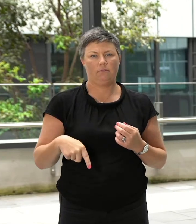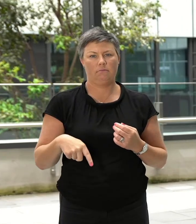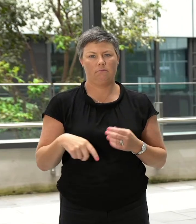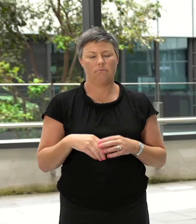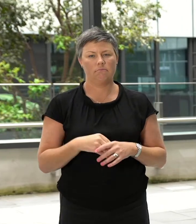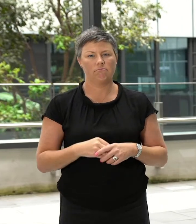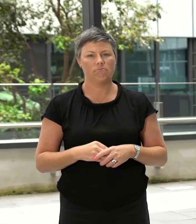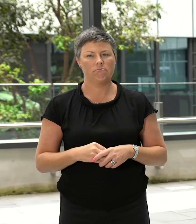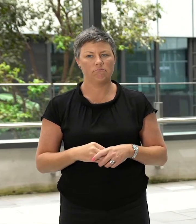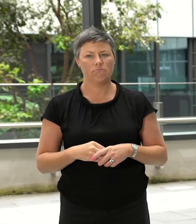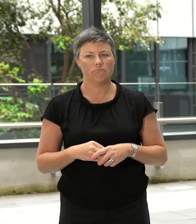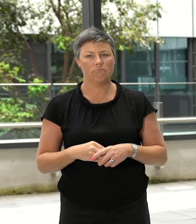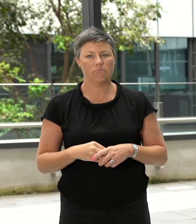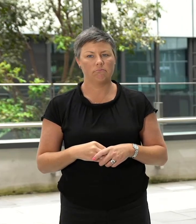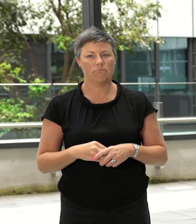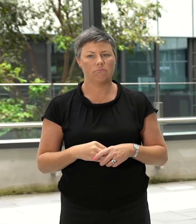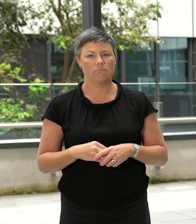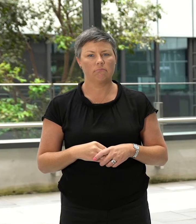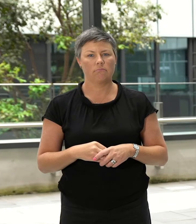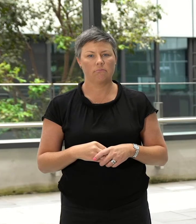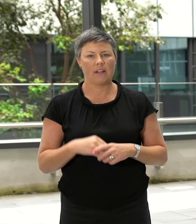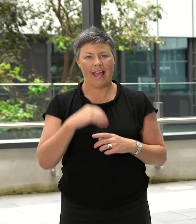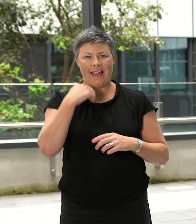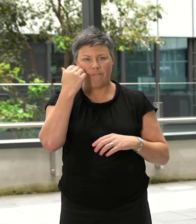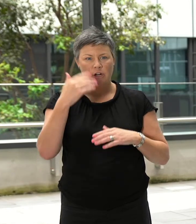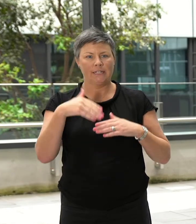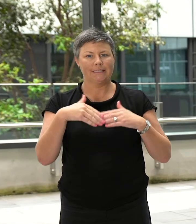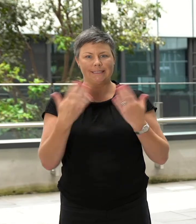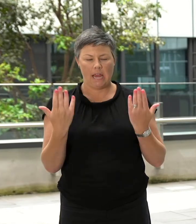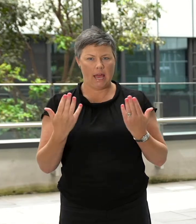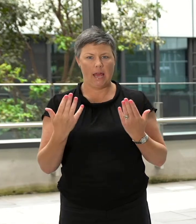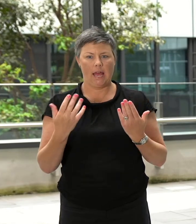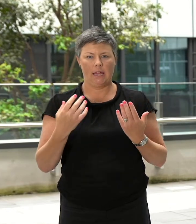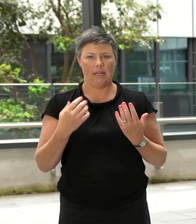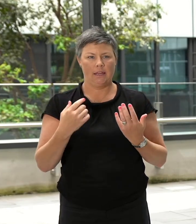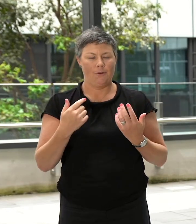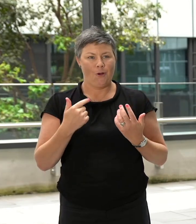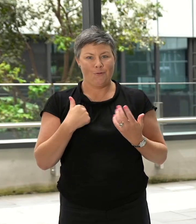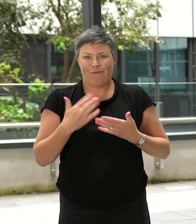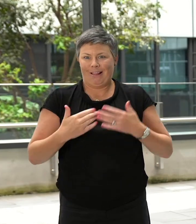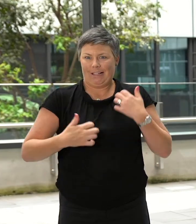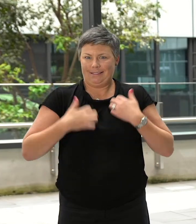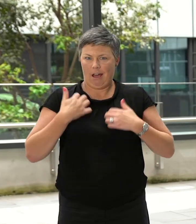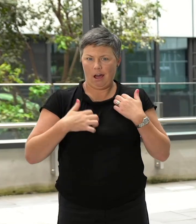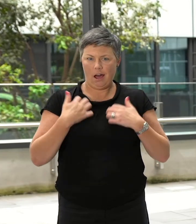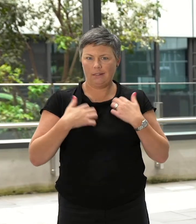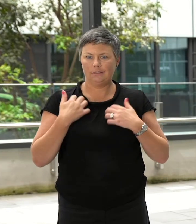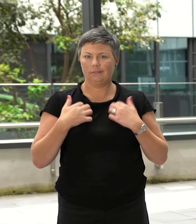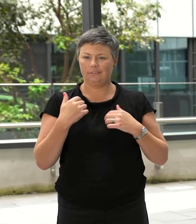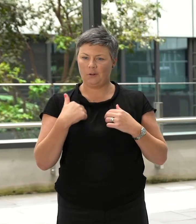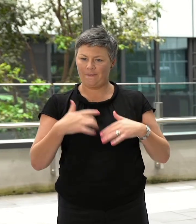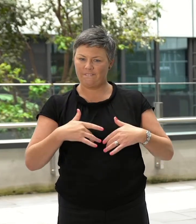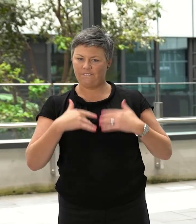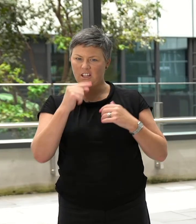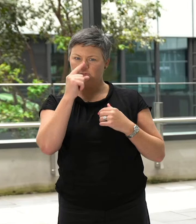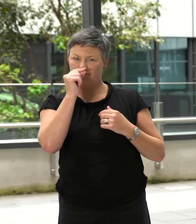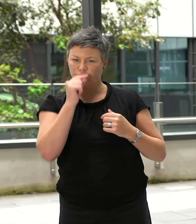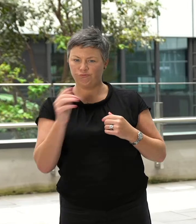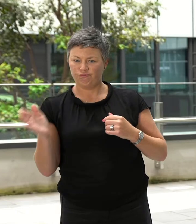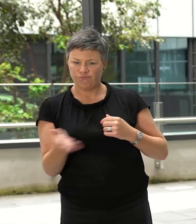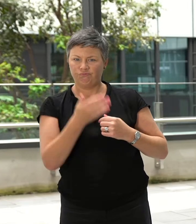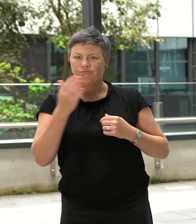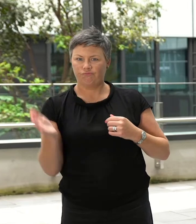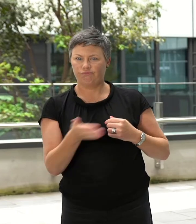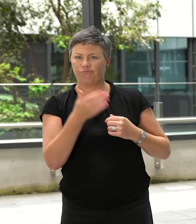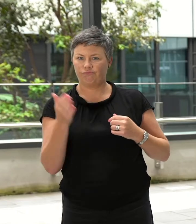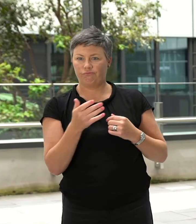Yeah. So it's rapidly increasing every day. We're really excited about the targets. By mid-April, we hope to be